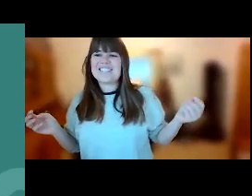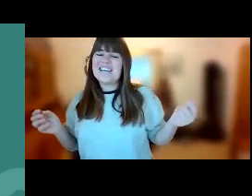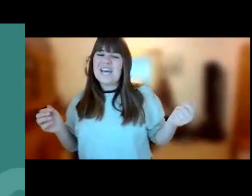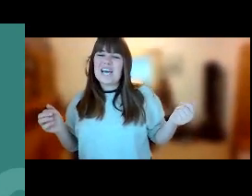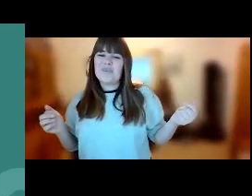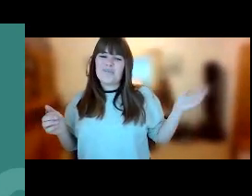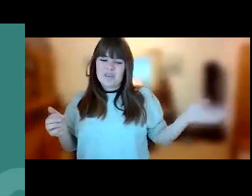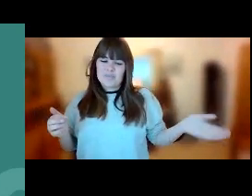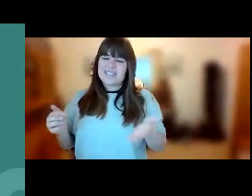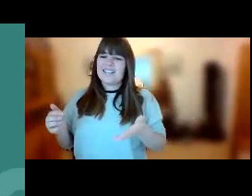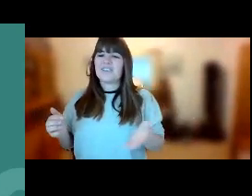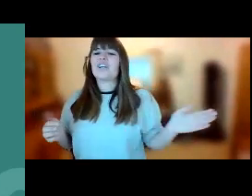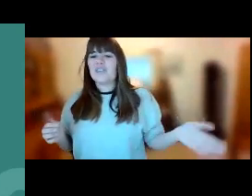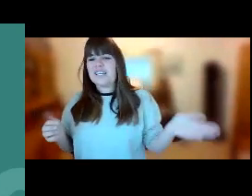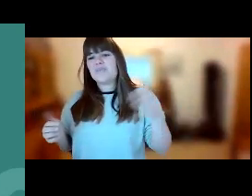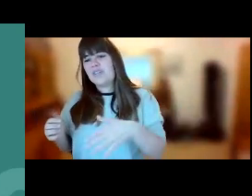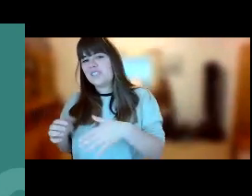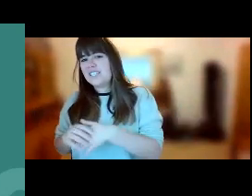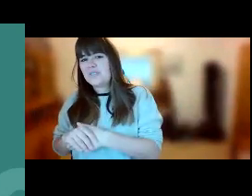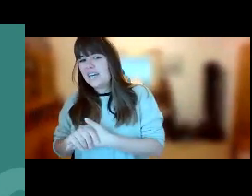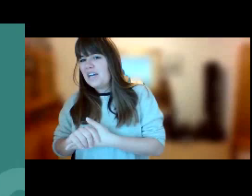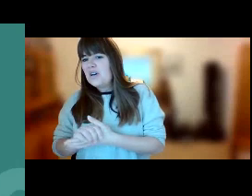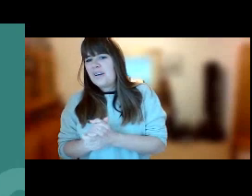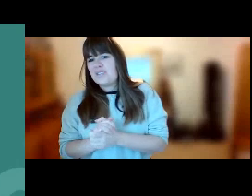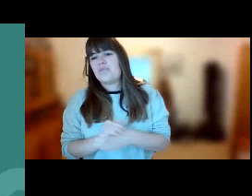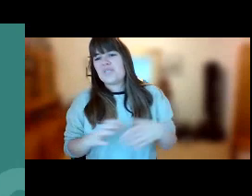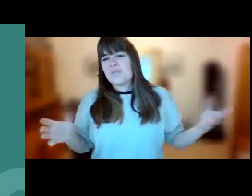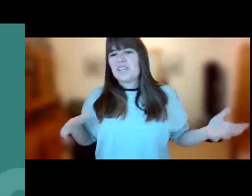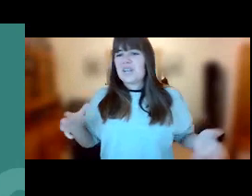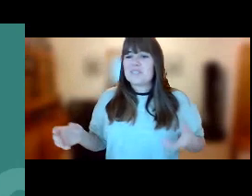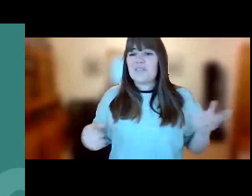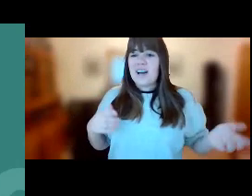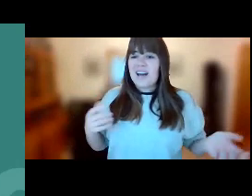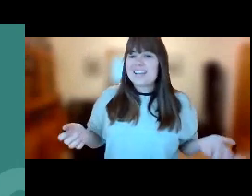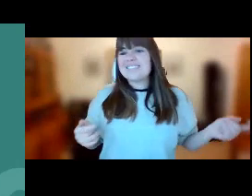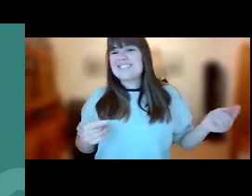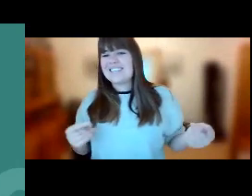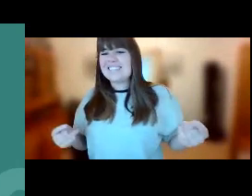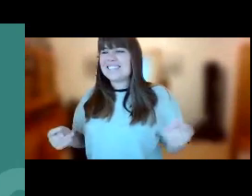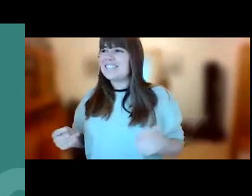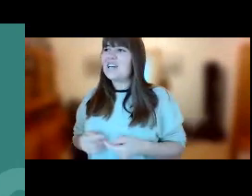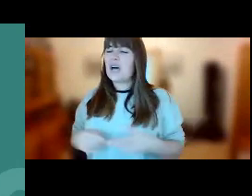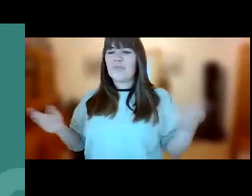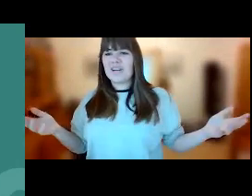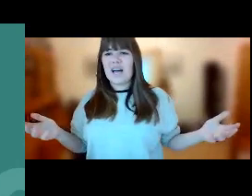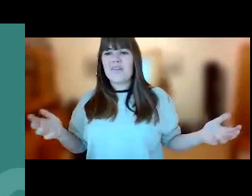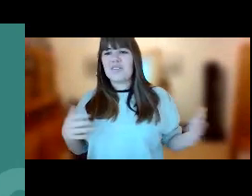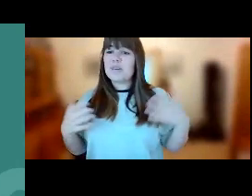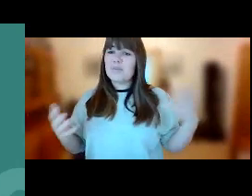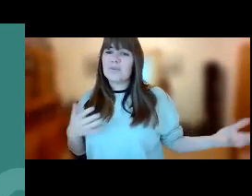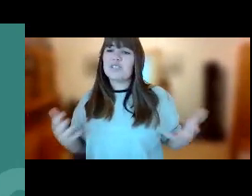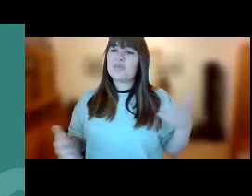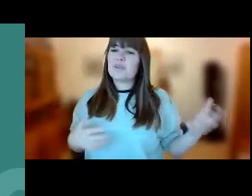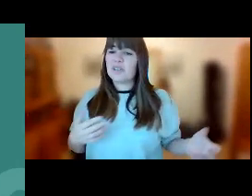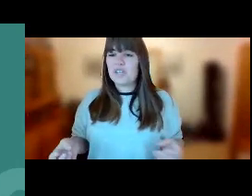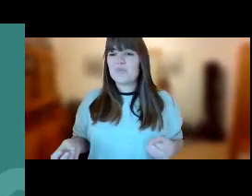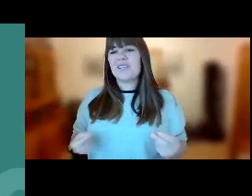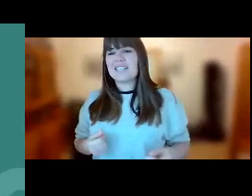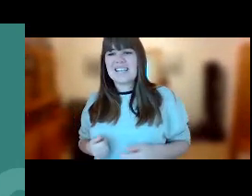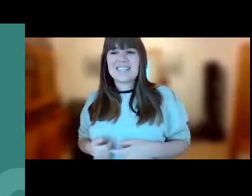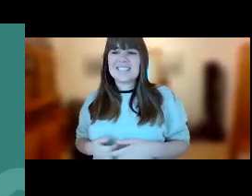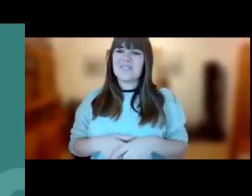that case. It might be a slow kind of graded approach into it. Whereas if we've got someone that comes in quite high energy and is up for a laugh, then maybe we would use a bit